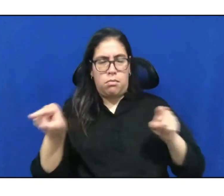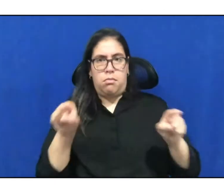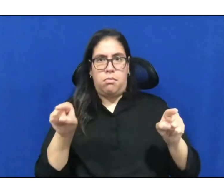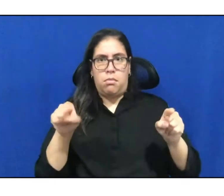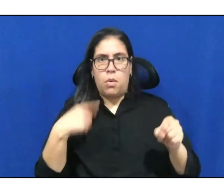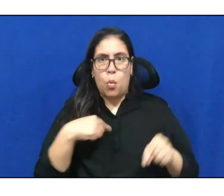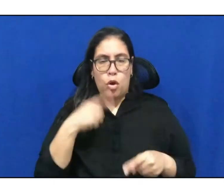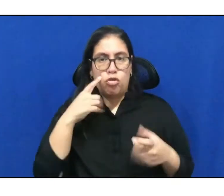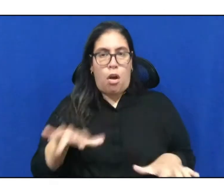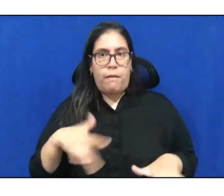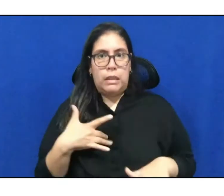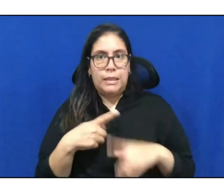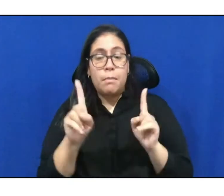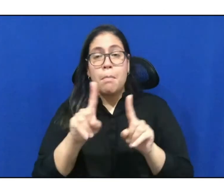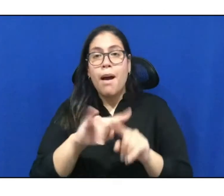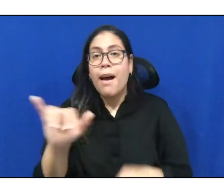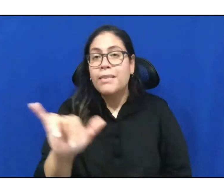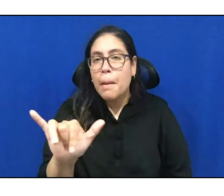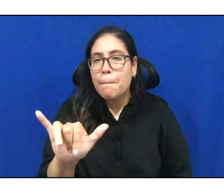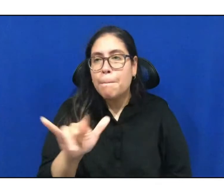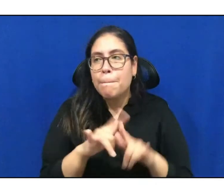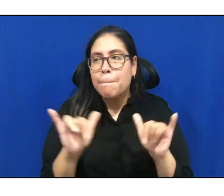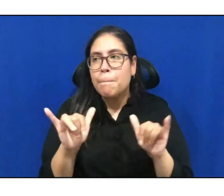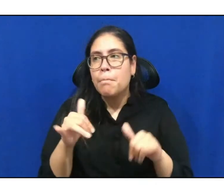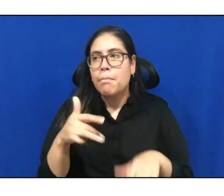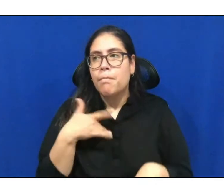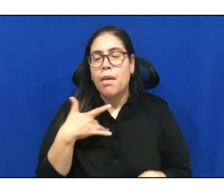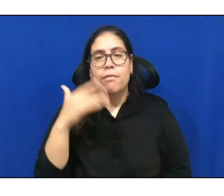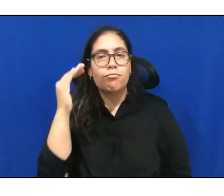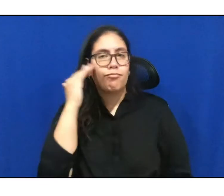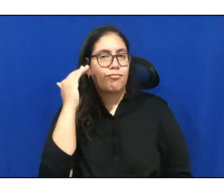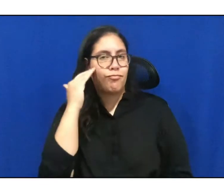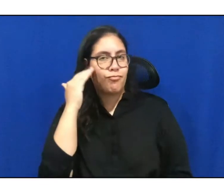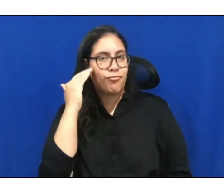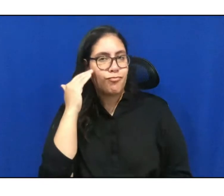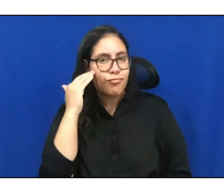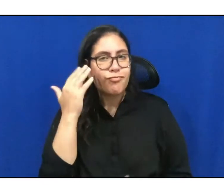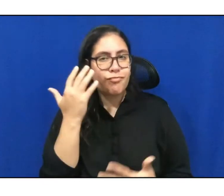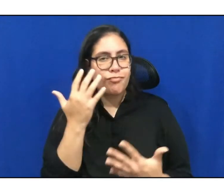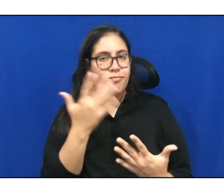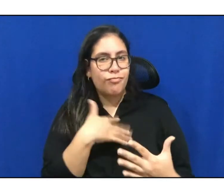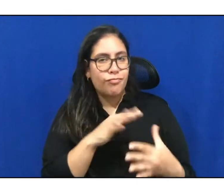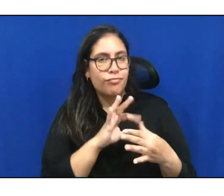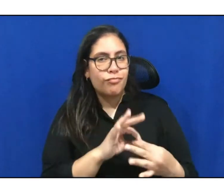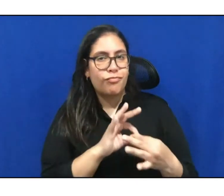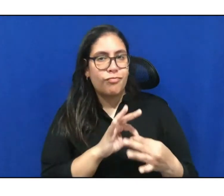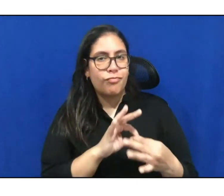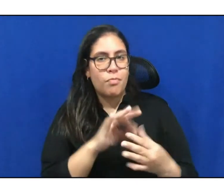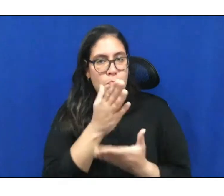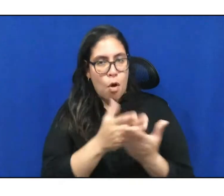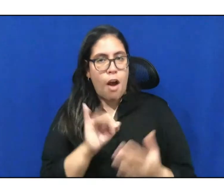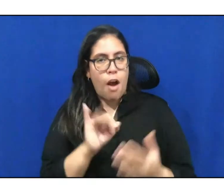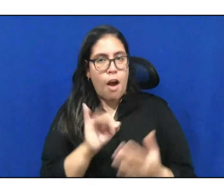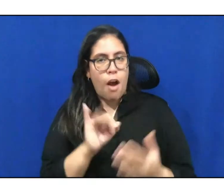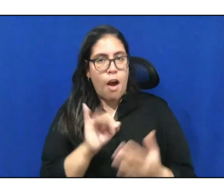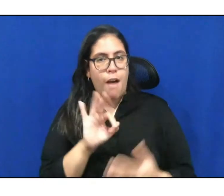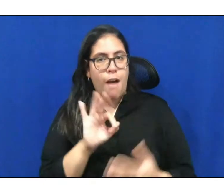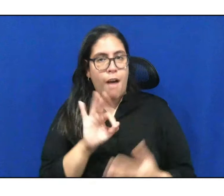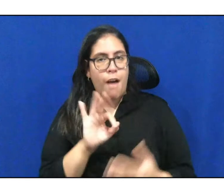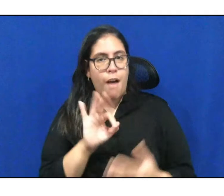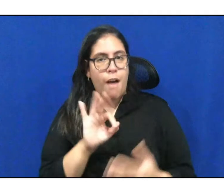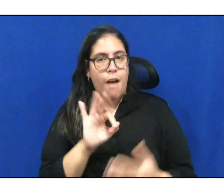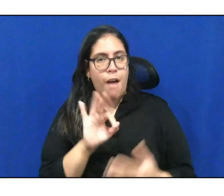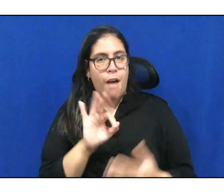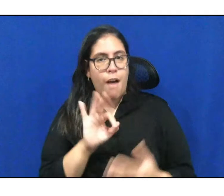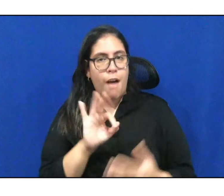a familiarity, right? That was clearly part of Emmett's experience of going back, right?